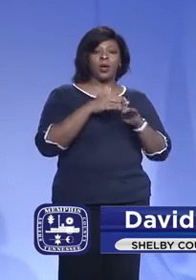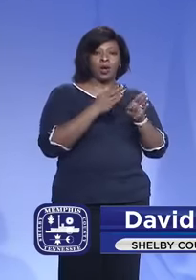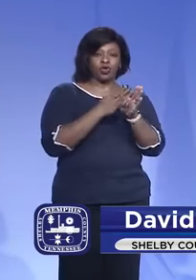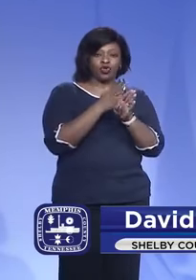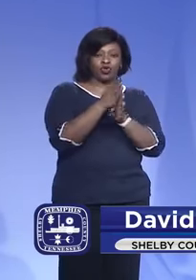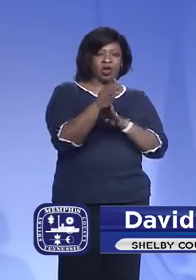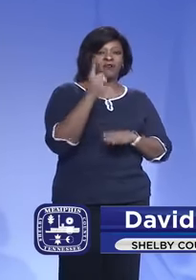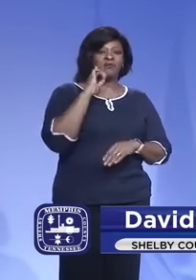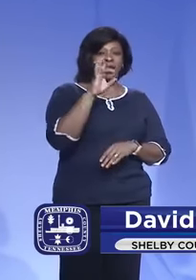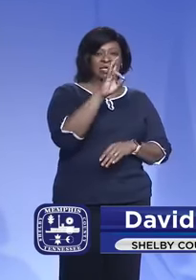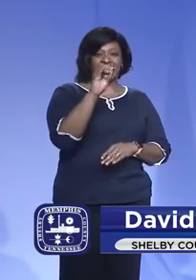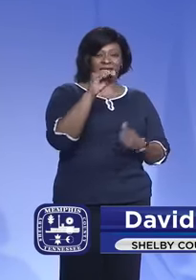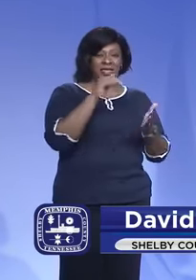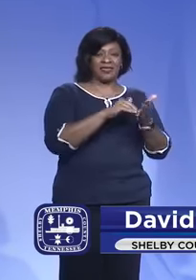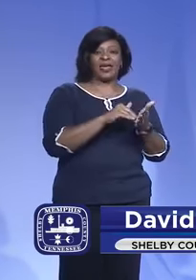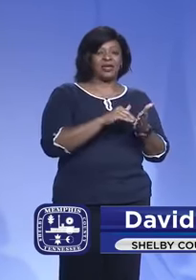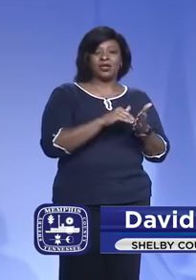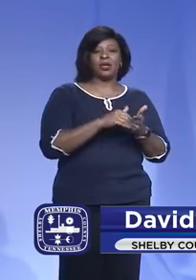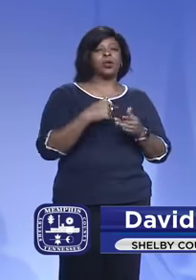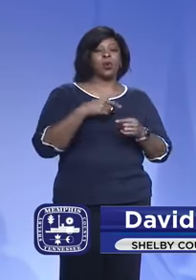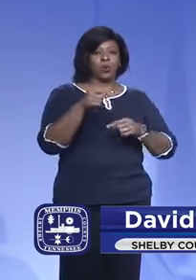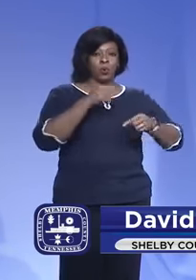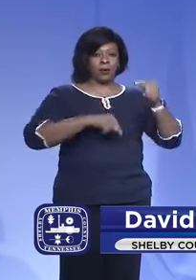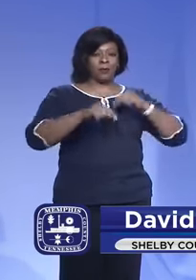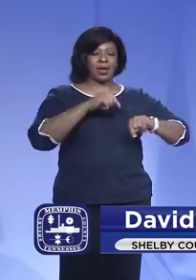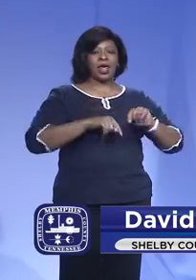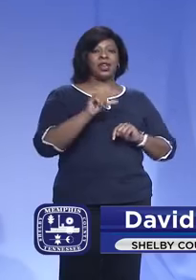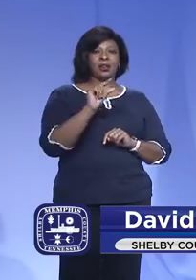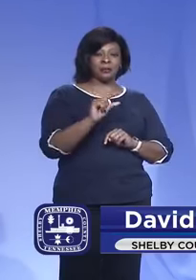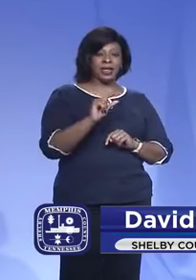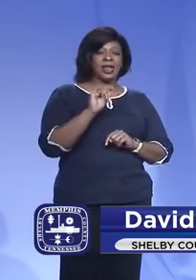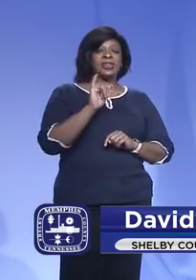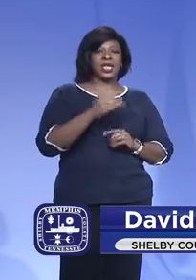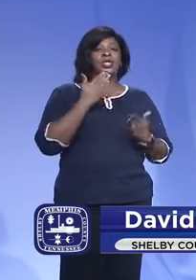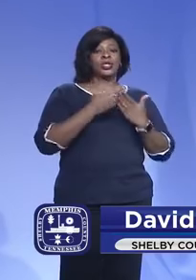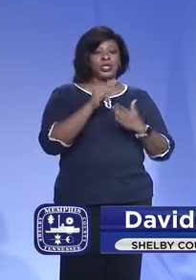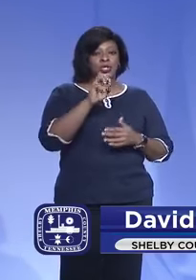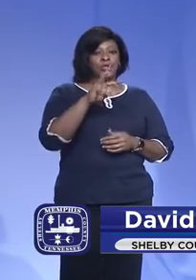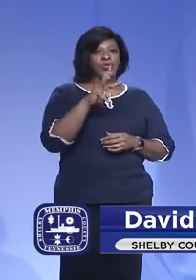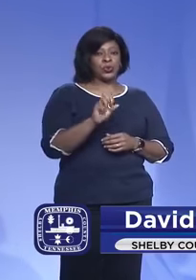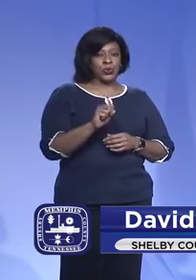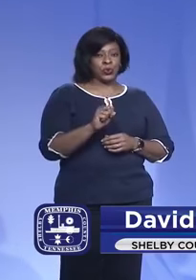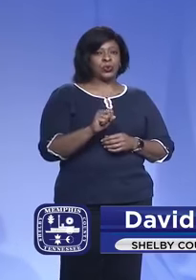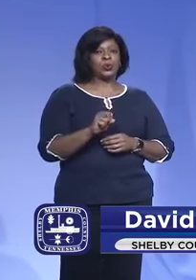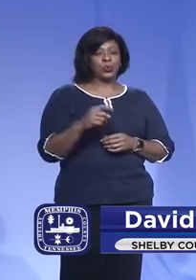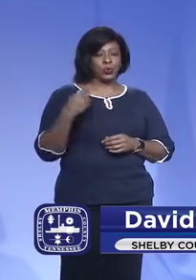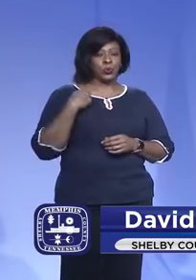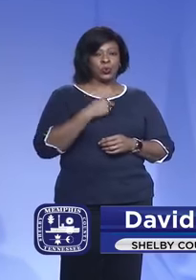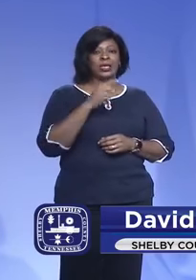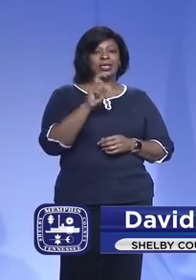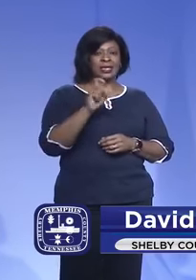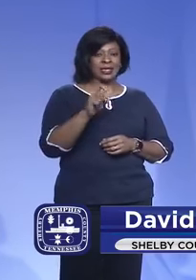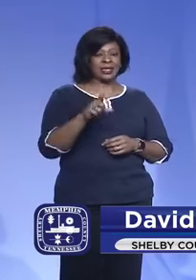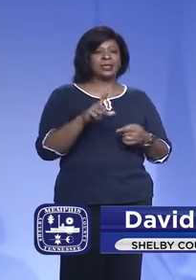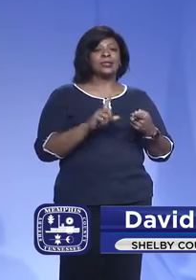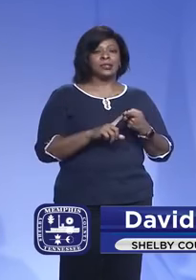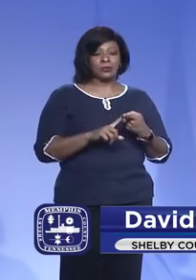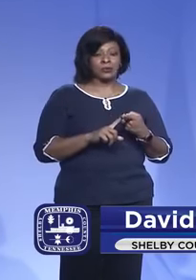for 70,000? No, we've pulled back a little bit. So that's good news. And we need